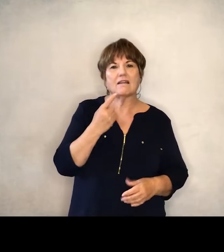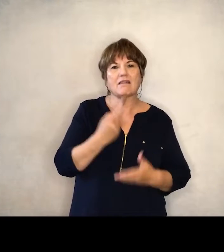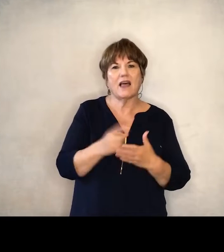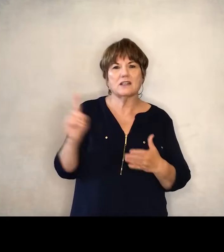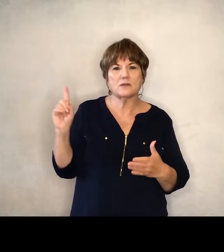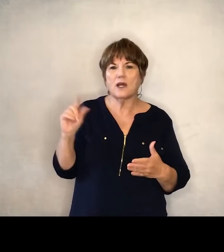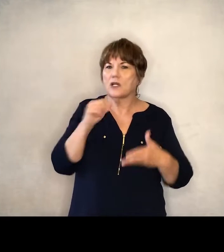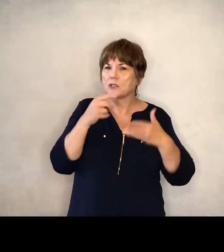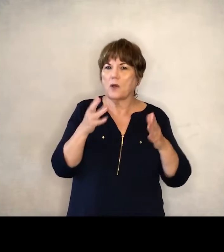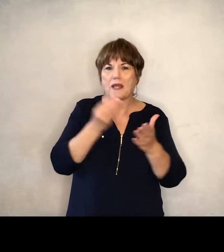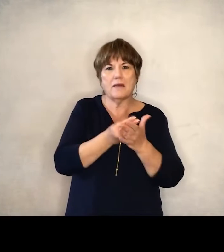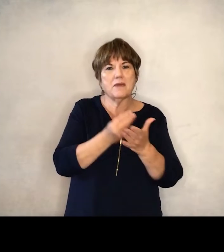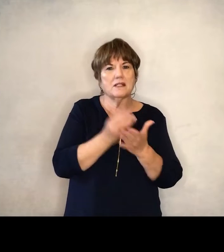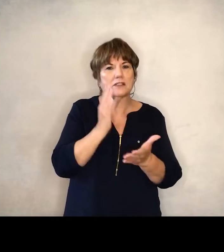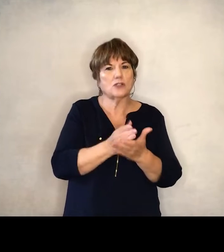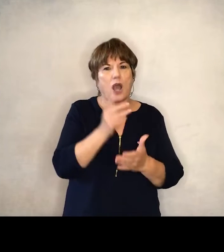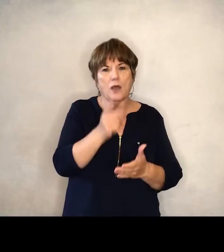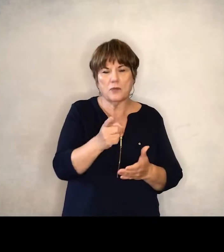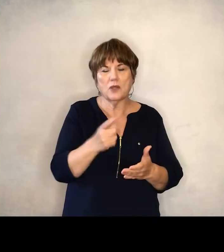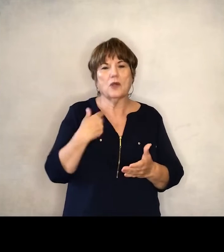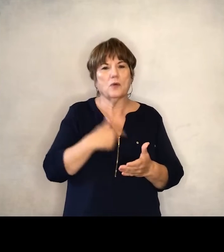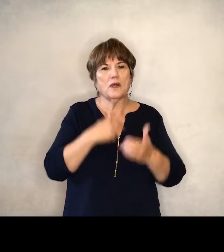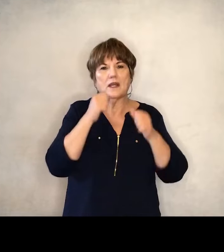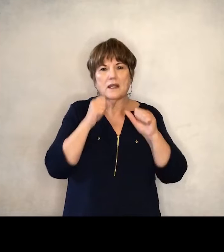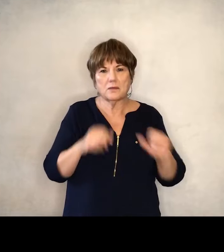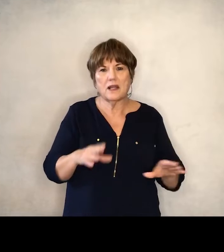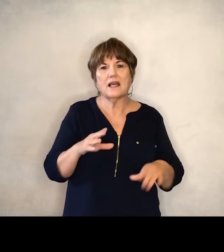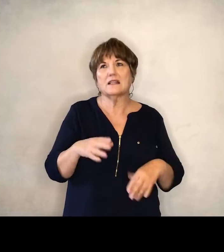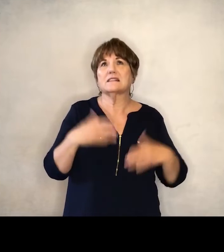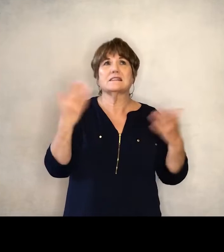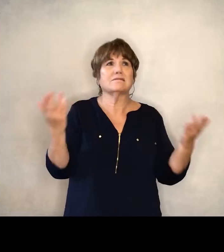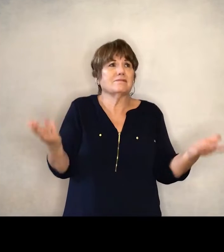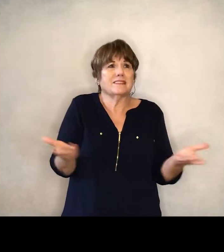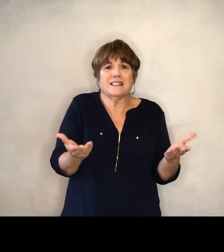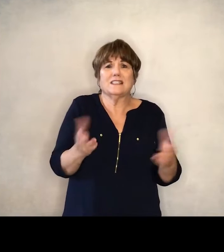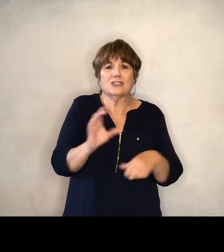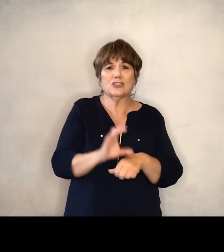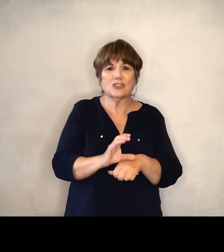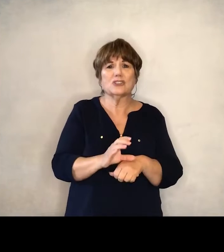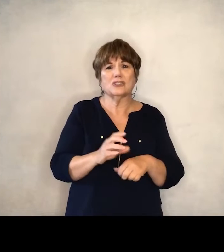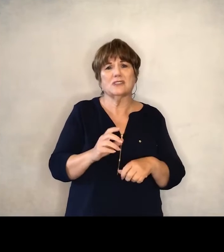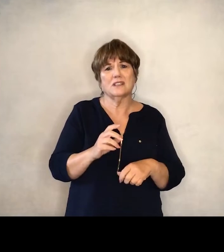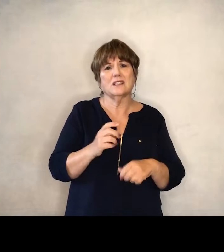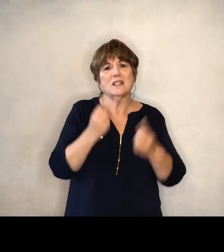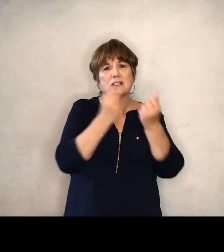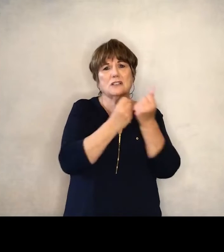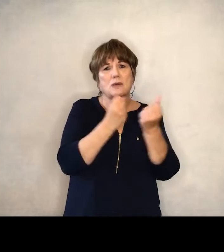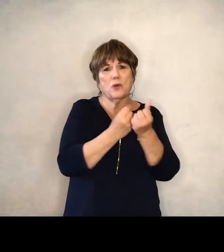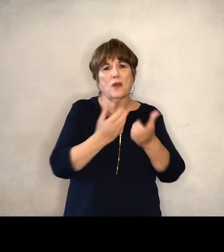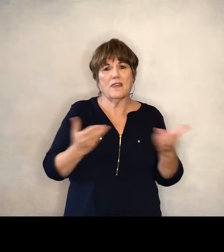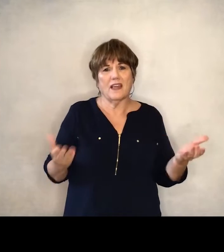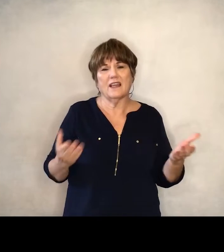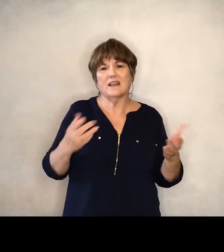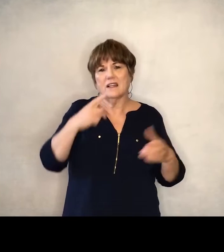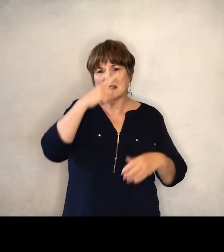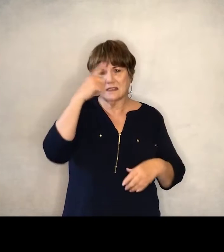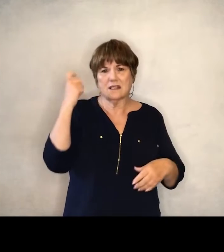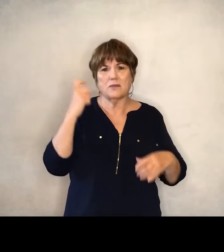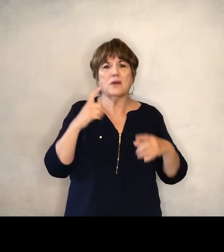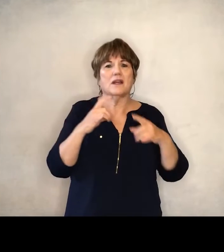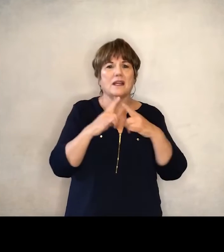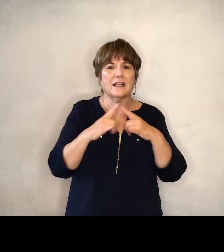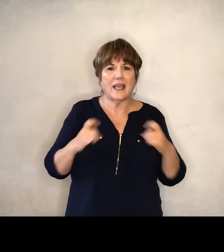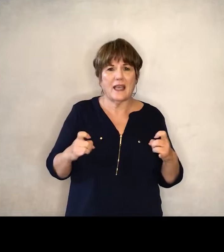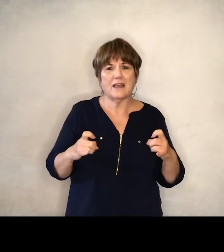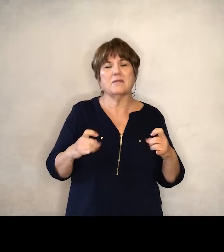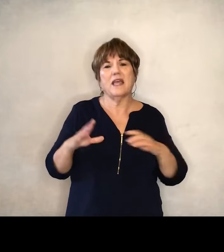an issue. We are blessed by a church that donates and supports things like summer camps and